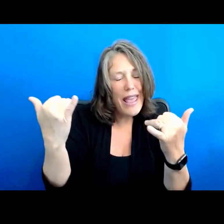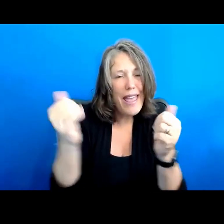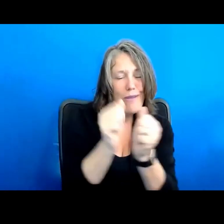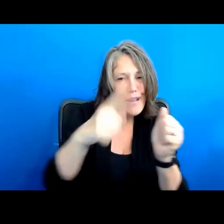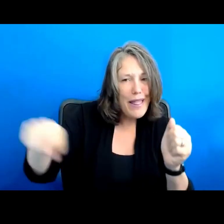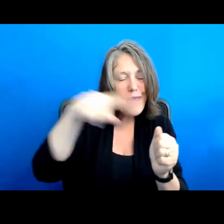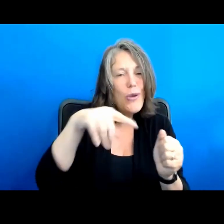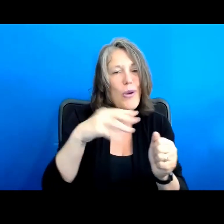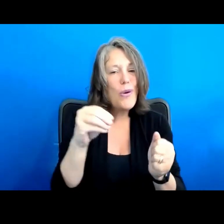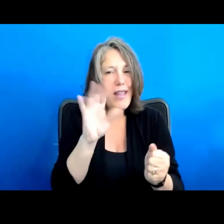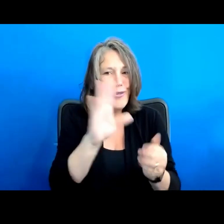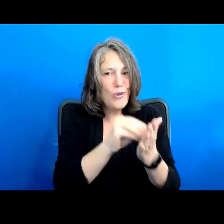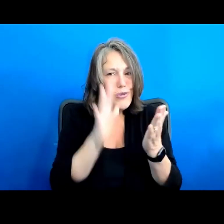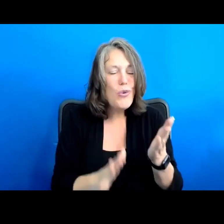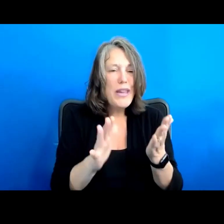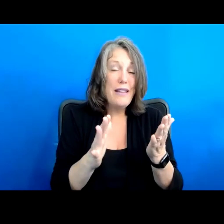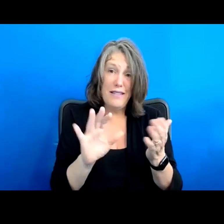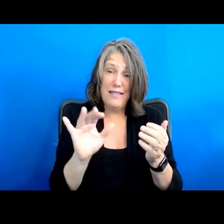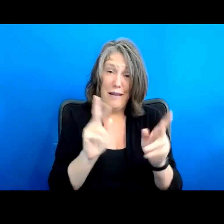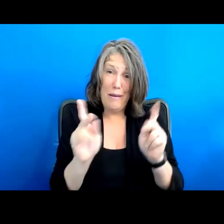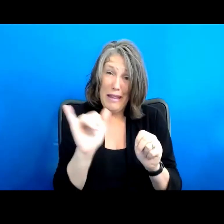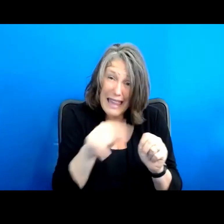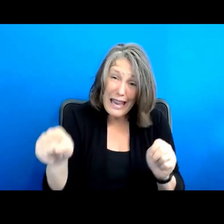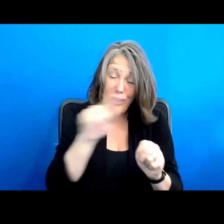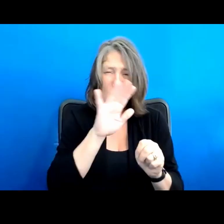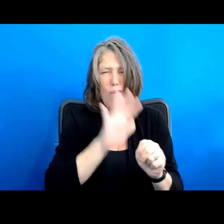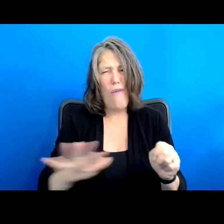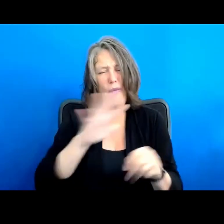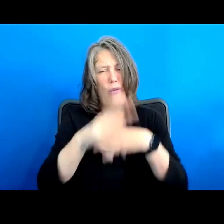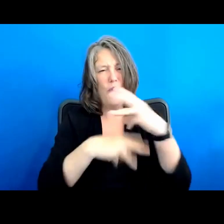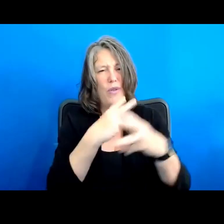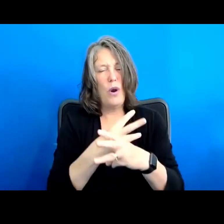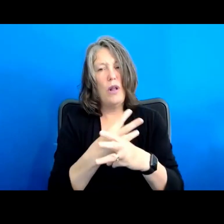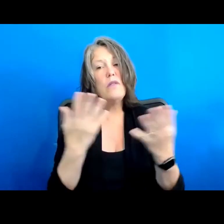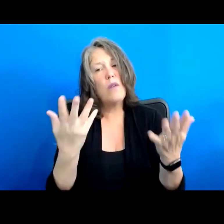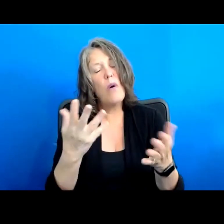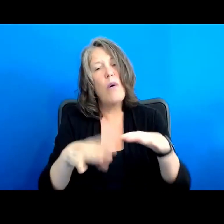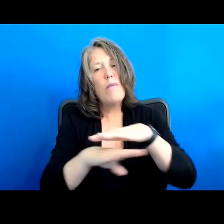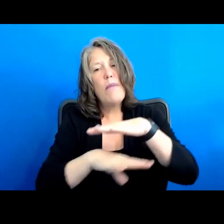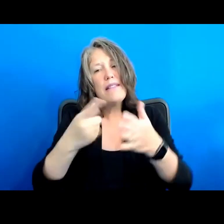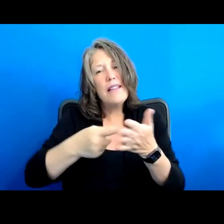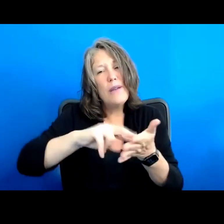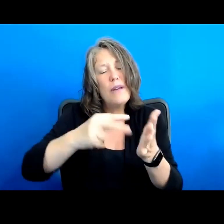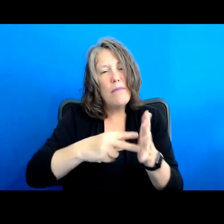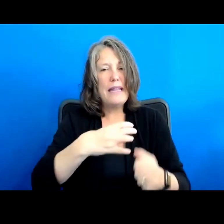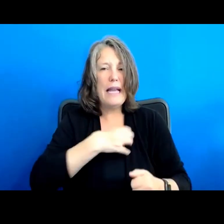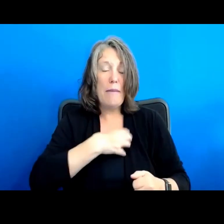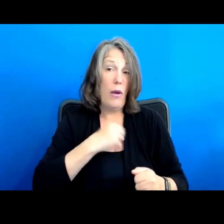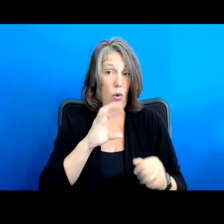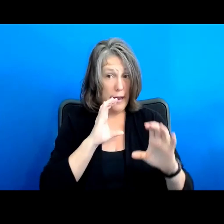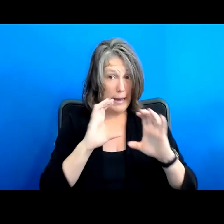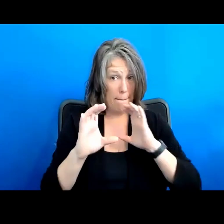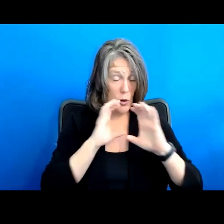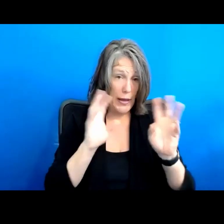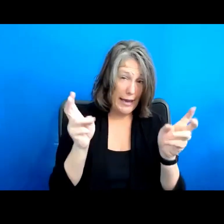you around the world. Basically what happens is when a complaint comes in, or a communication, if you